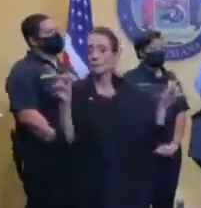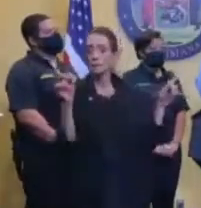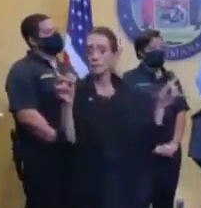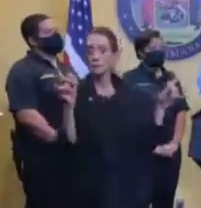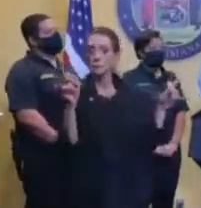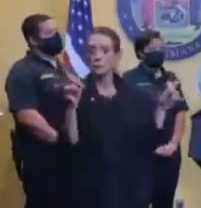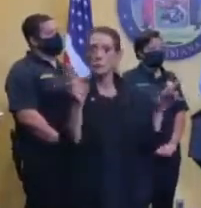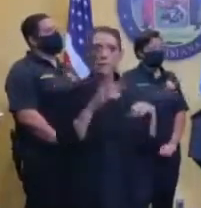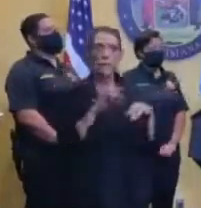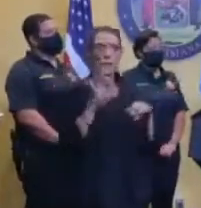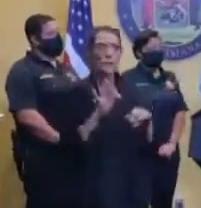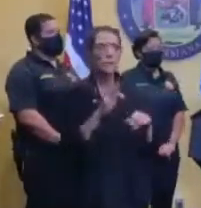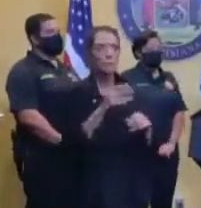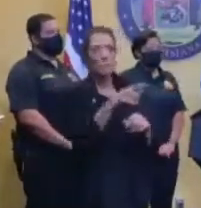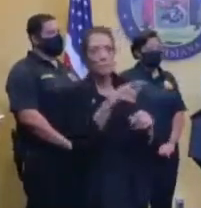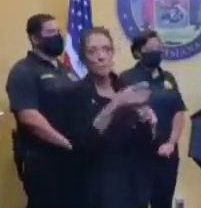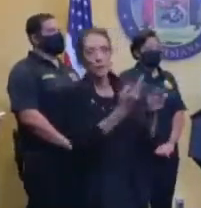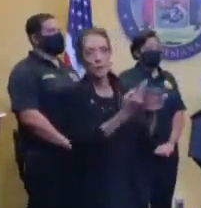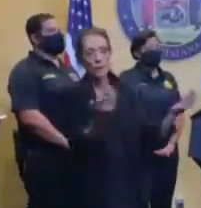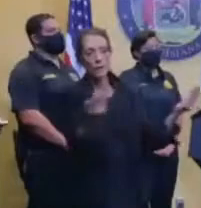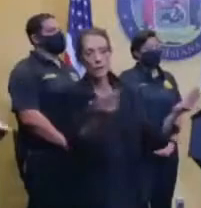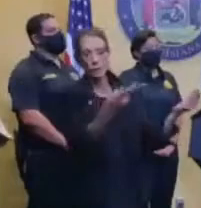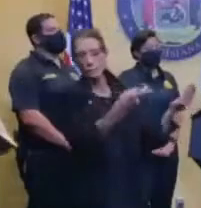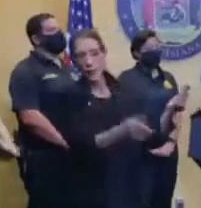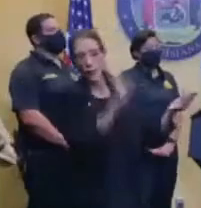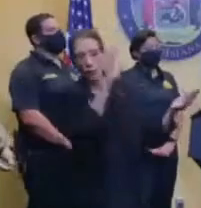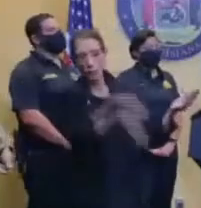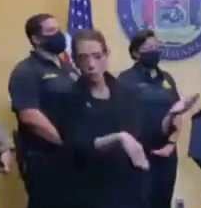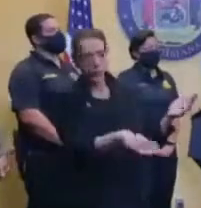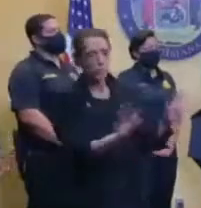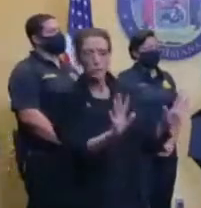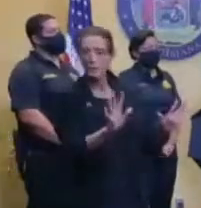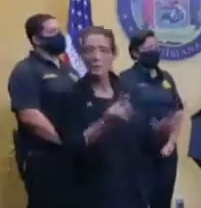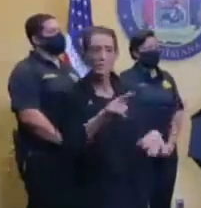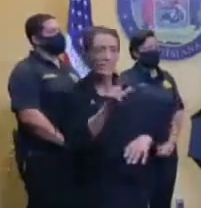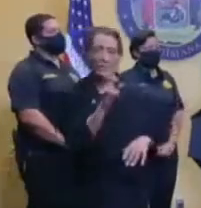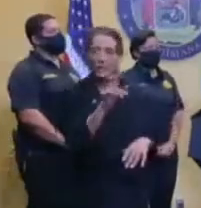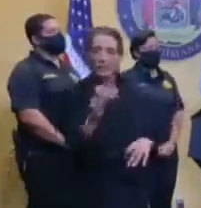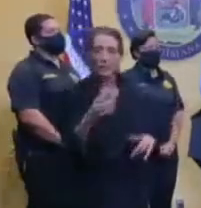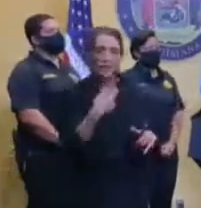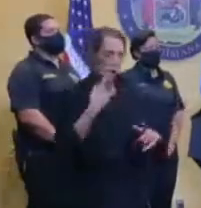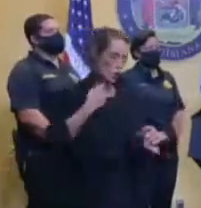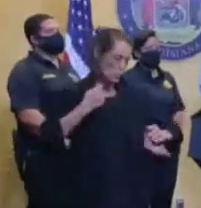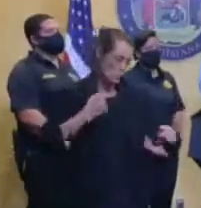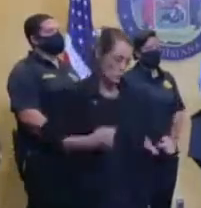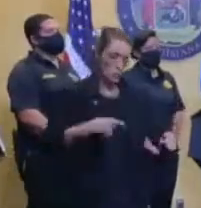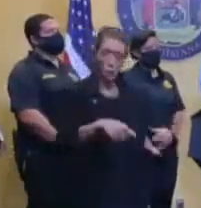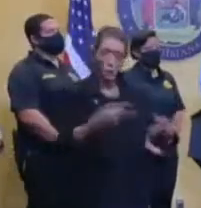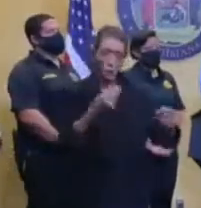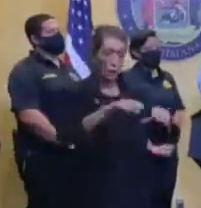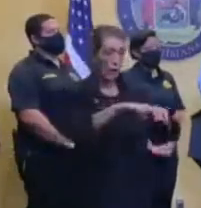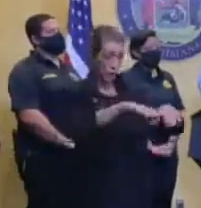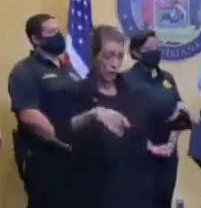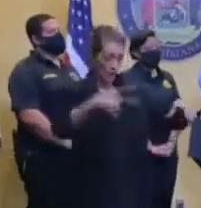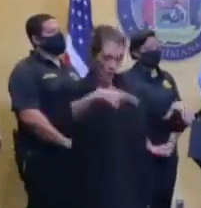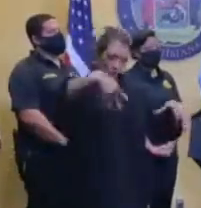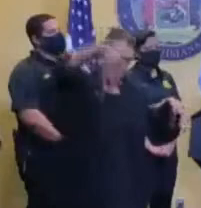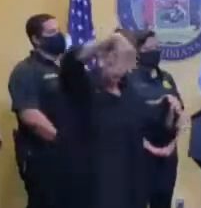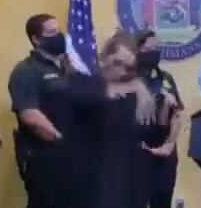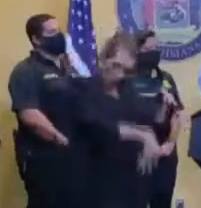failure, anything like that. You have to remember, these levees are built armored, deep into the ground, safe. They